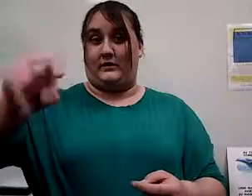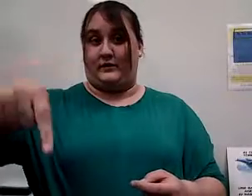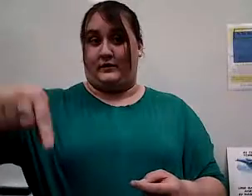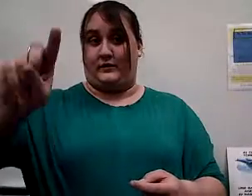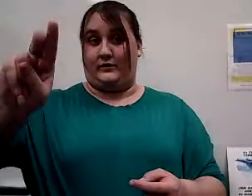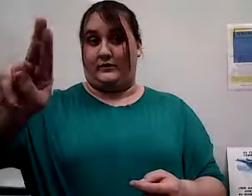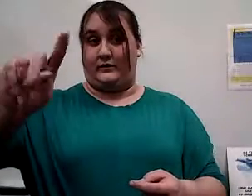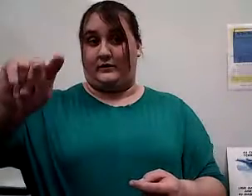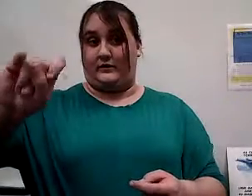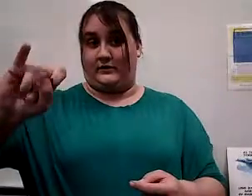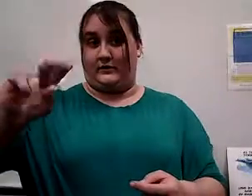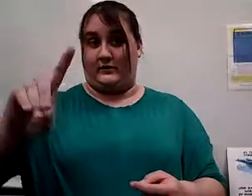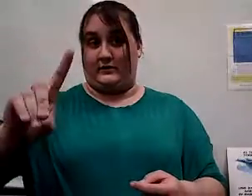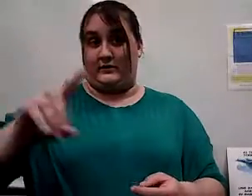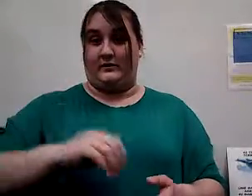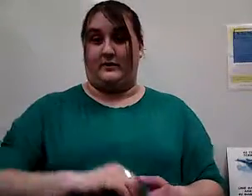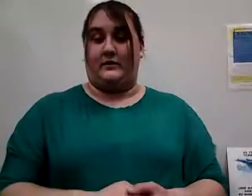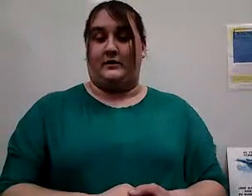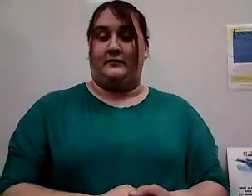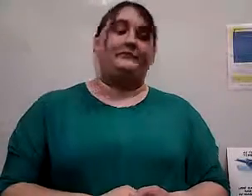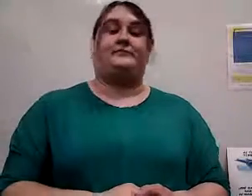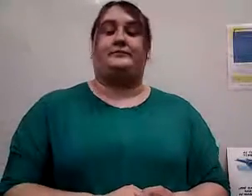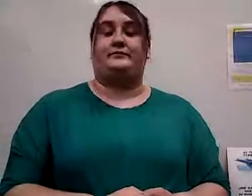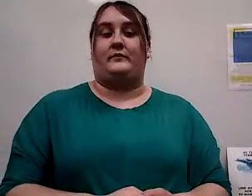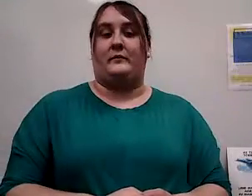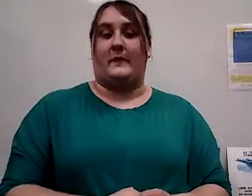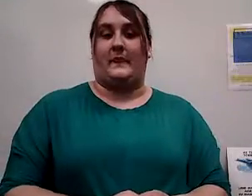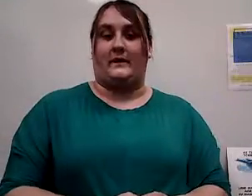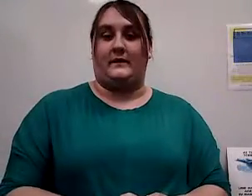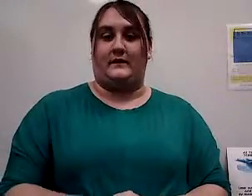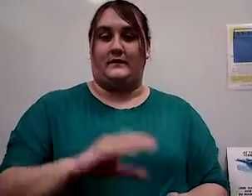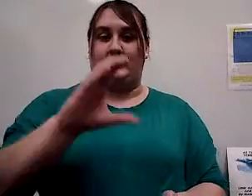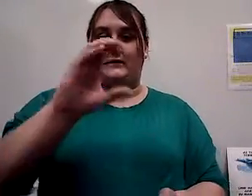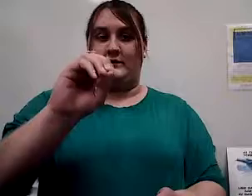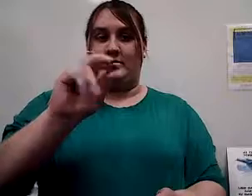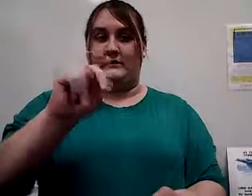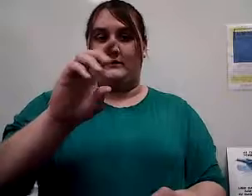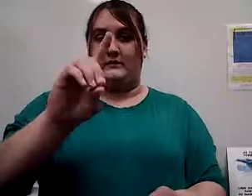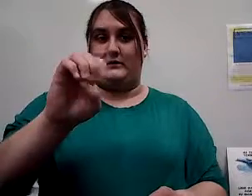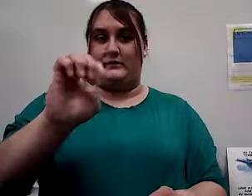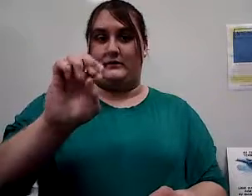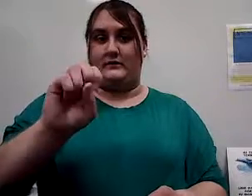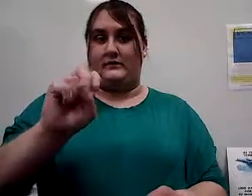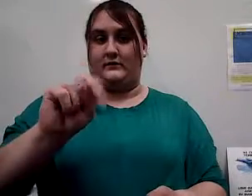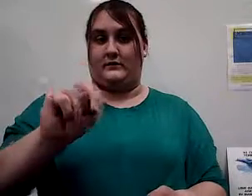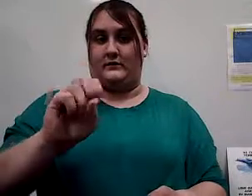Condensation process in which gaseous water, which happens to be water vapor, is changed into a liquid form, which would be regular